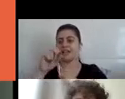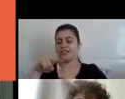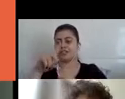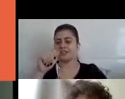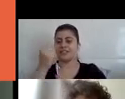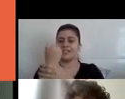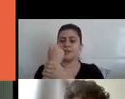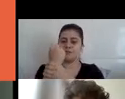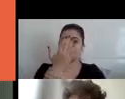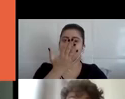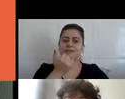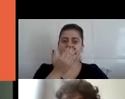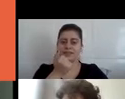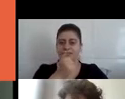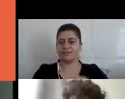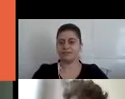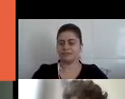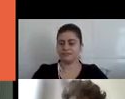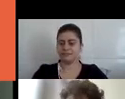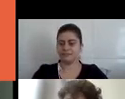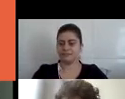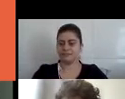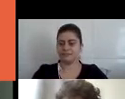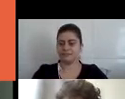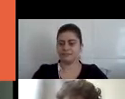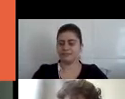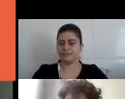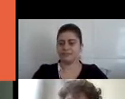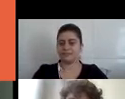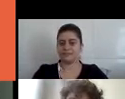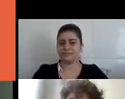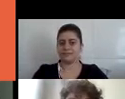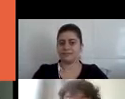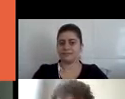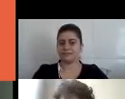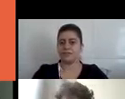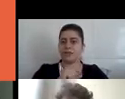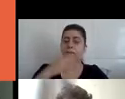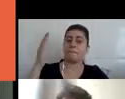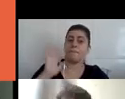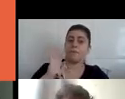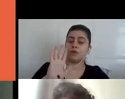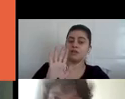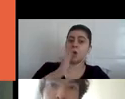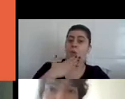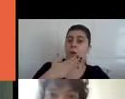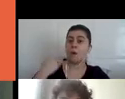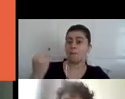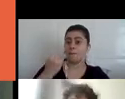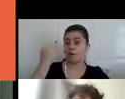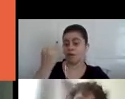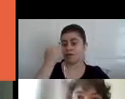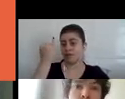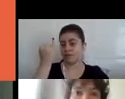how important it is to involve cities and mayors in, well, in the achievement of the SDGs, of